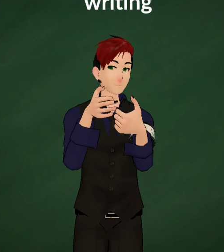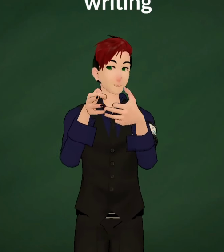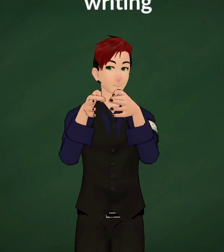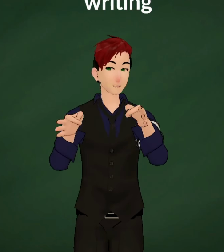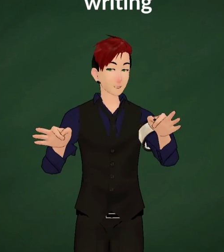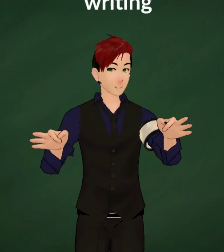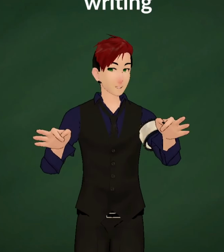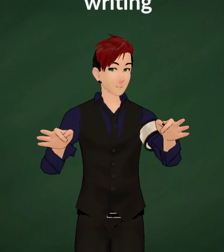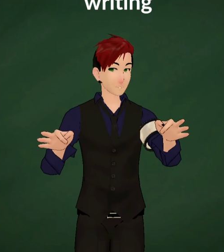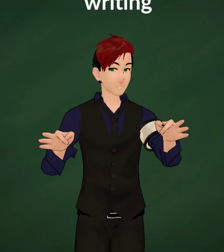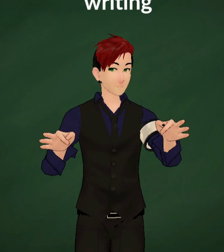matching the language.